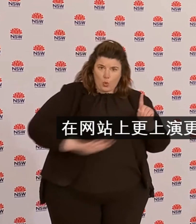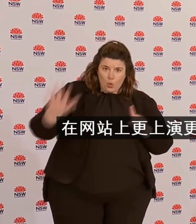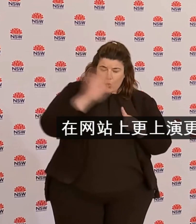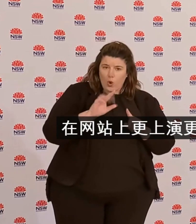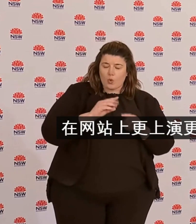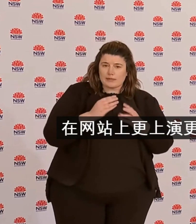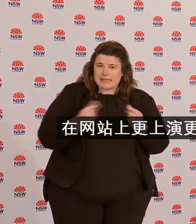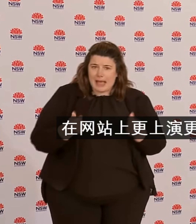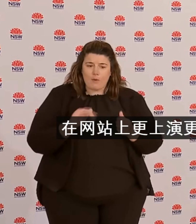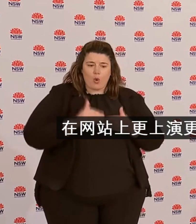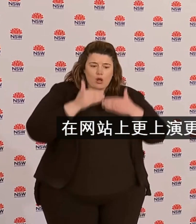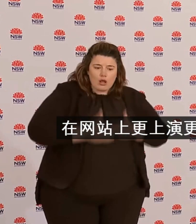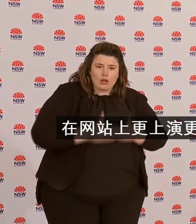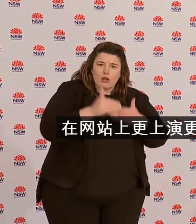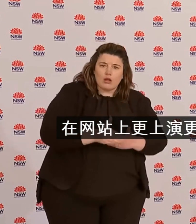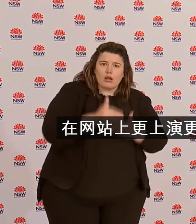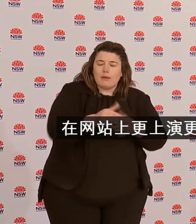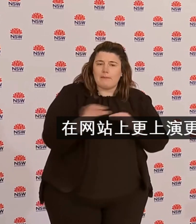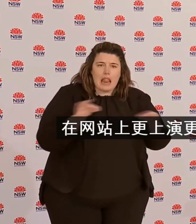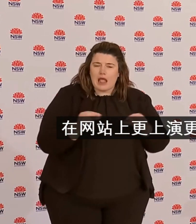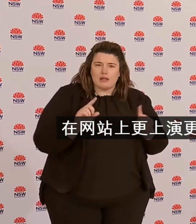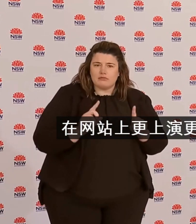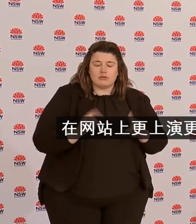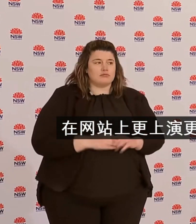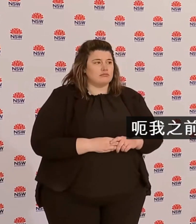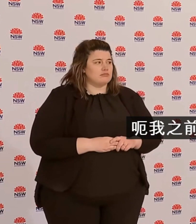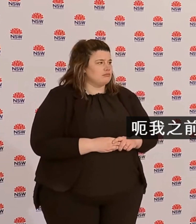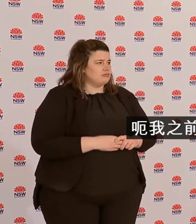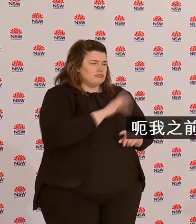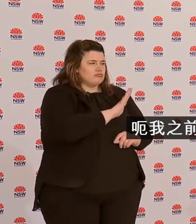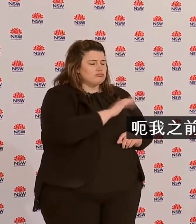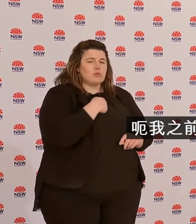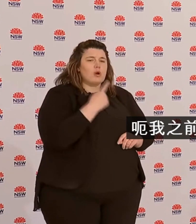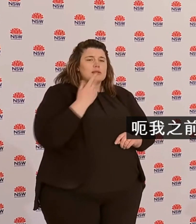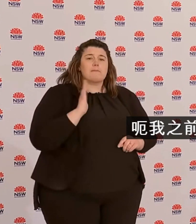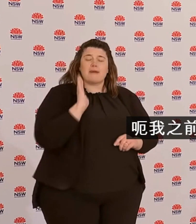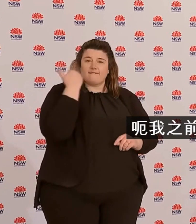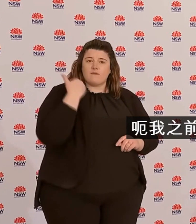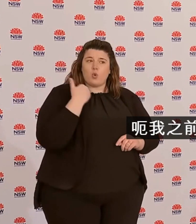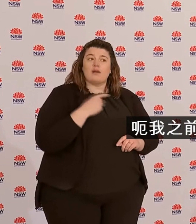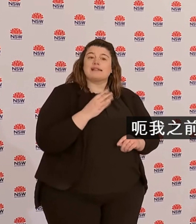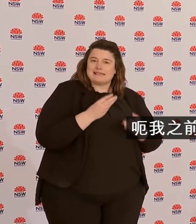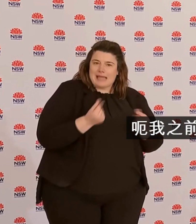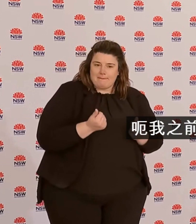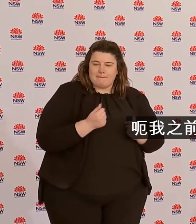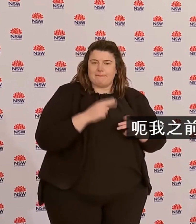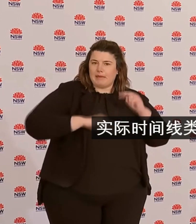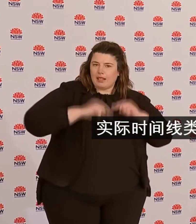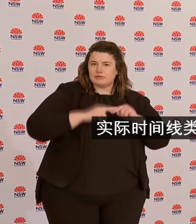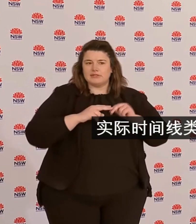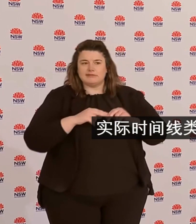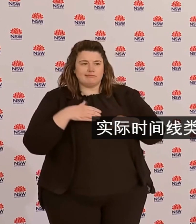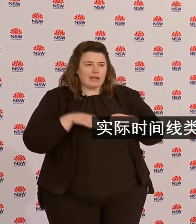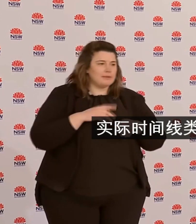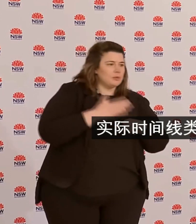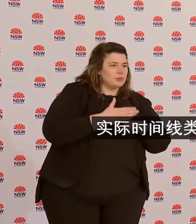saying it might be more staged, smaller numbers sites? Or what I've said previously, still remains the case. What about Pfizer, the